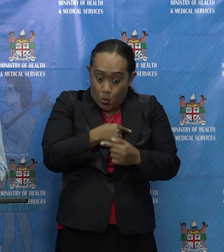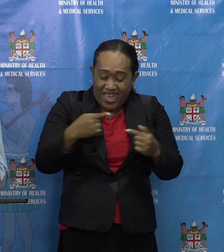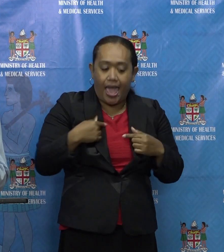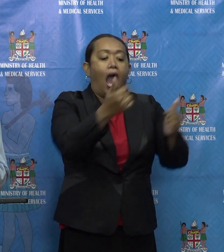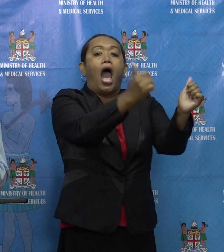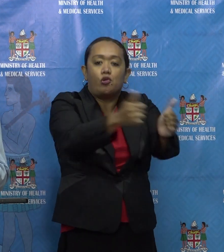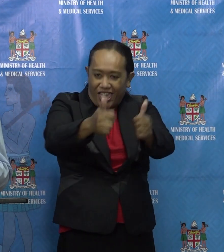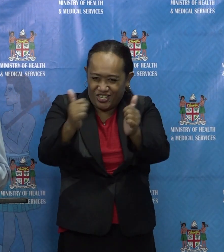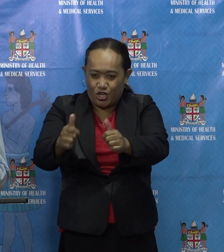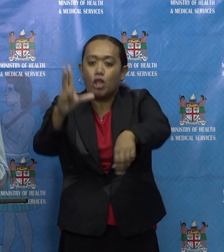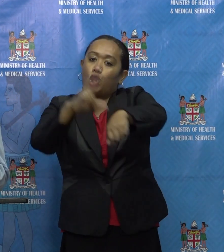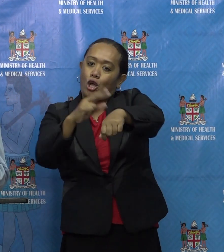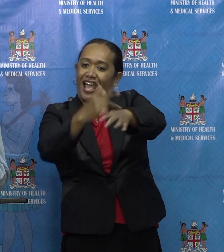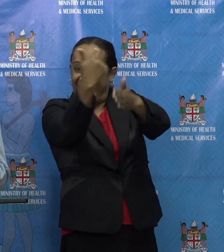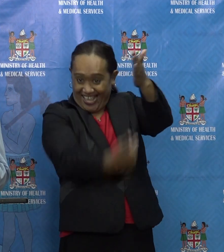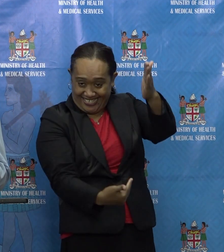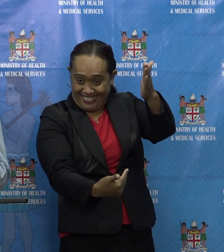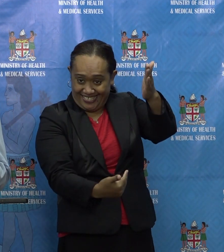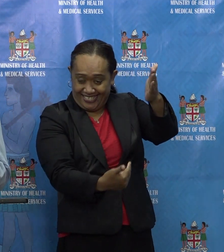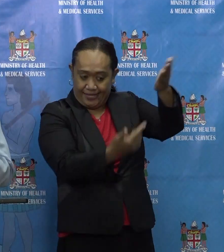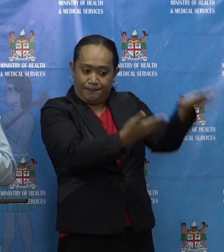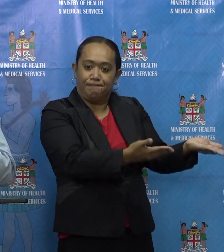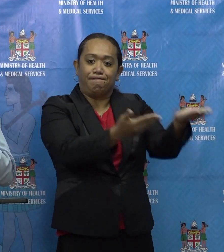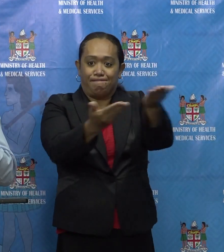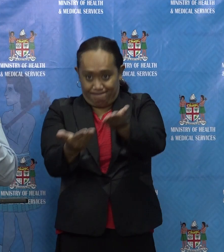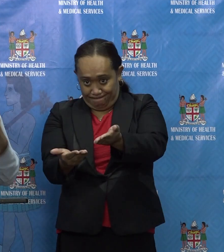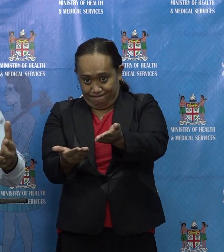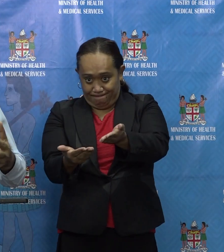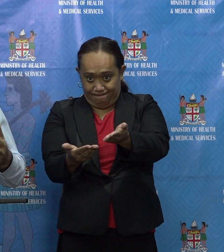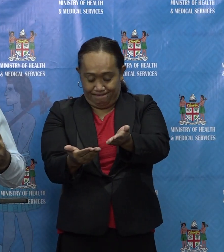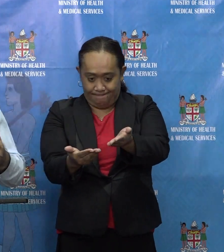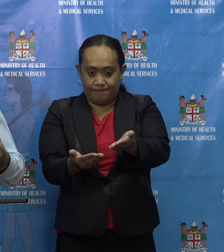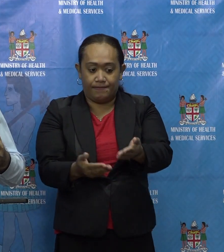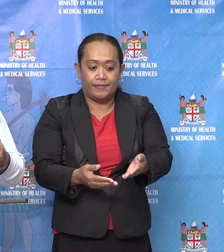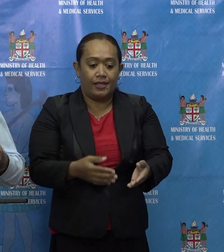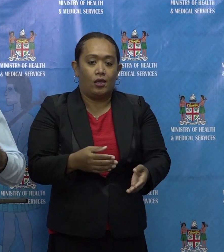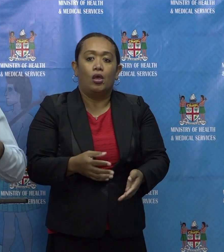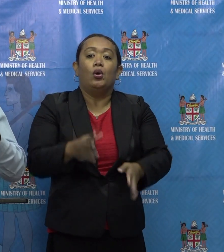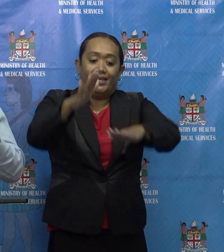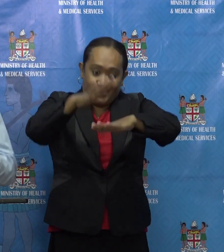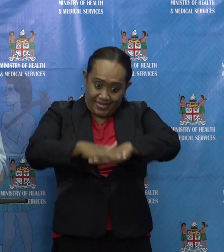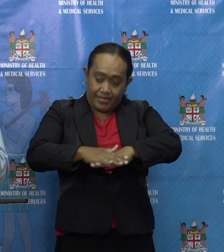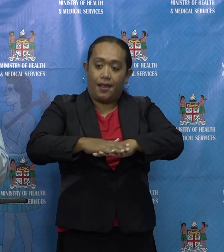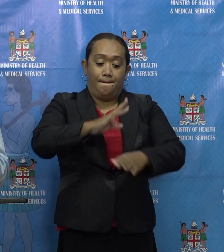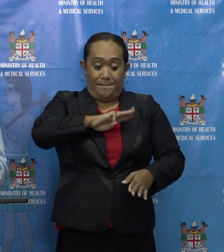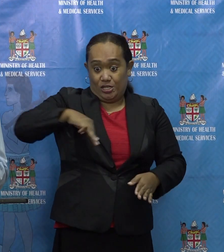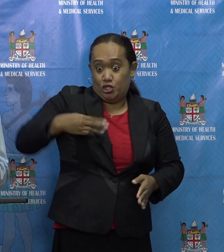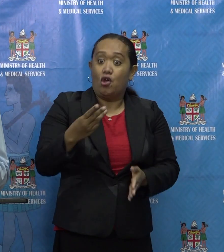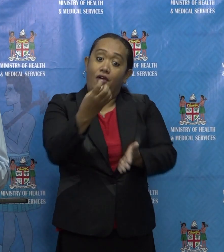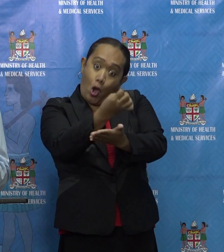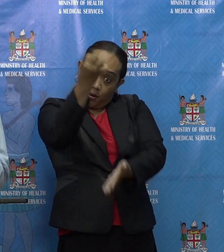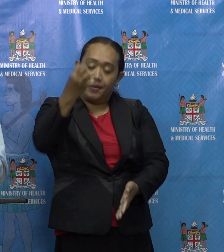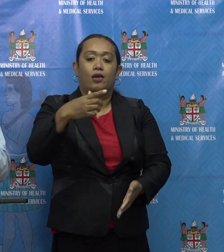can work with us. We have sat down with the Ministry of Economy people. We've told them this is a